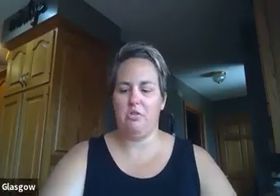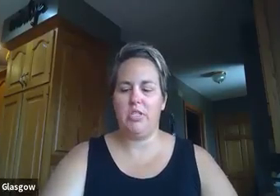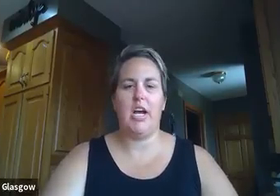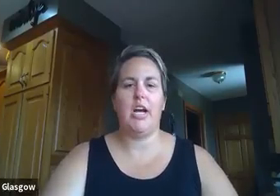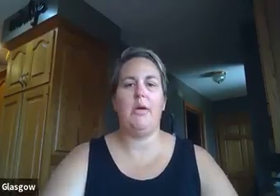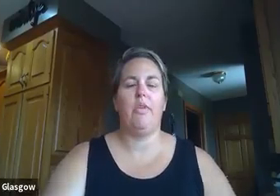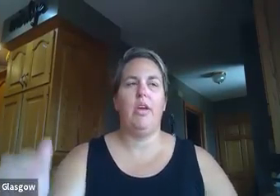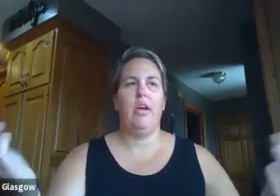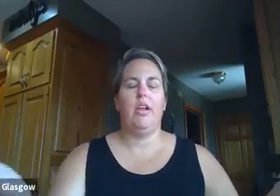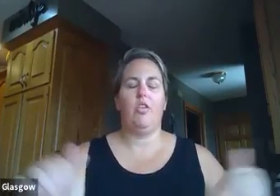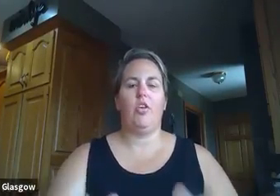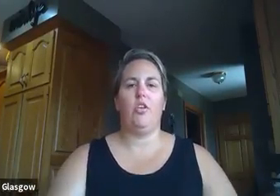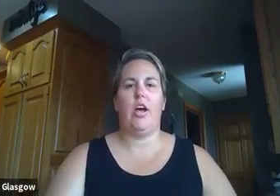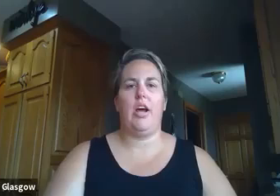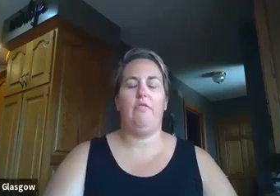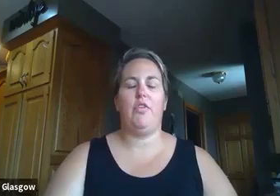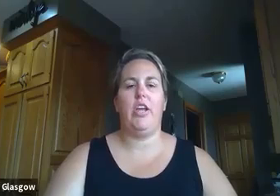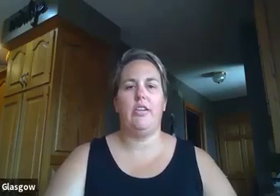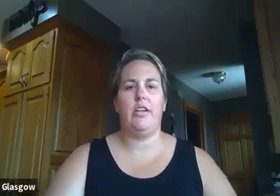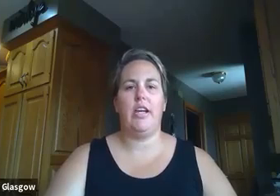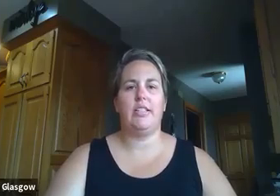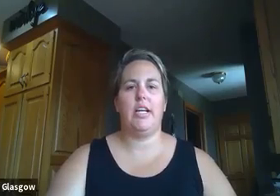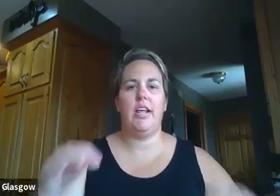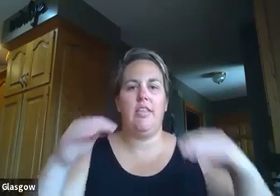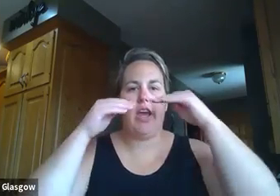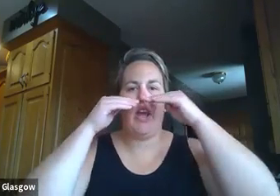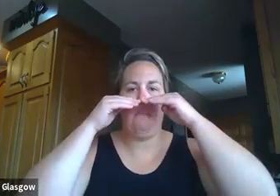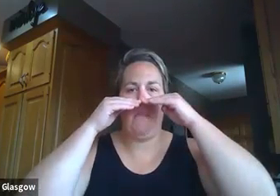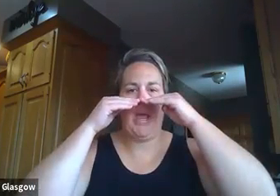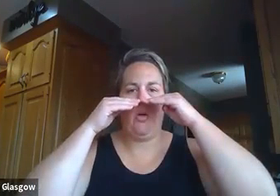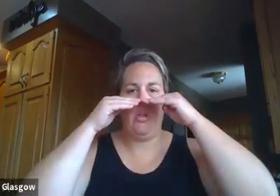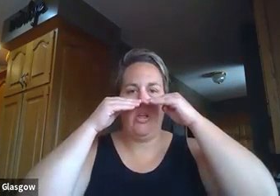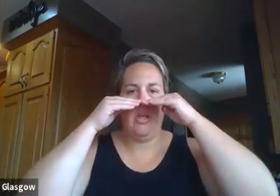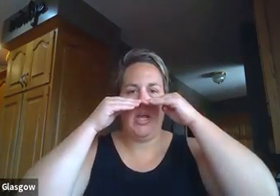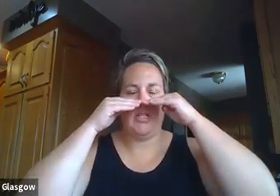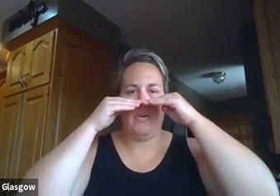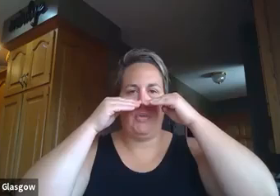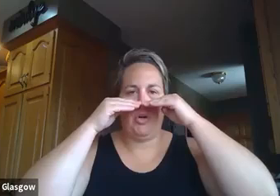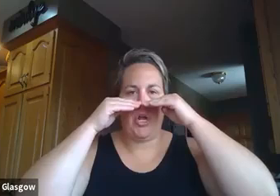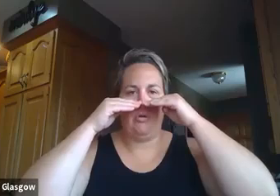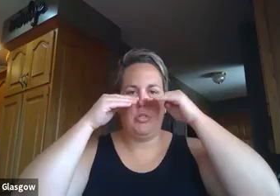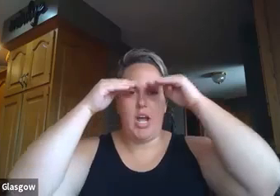use. Little helpful hint is anything male is from your nose